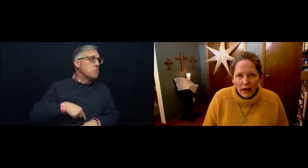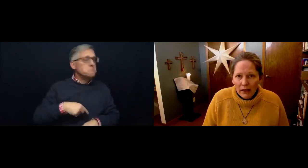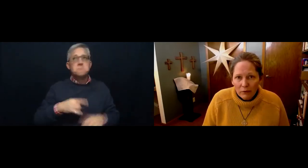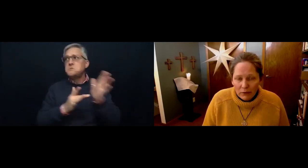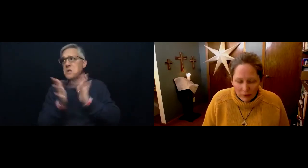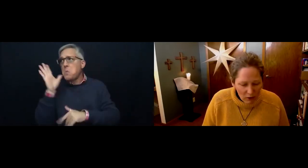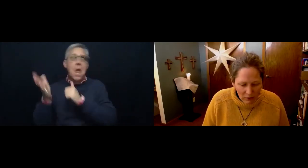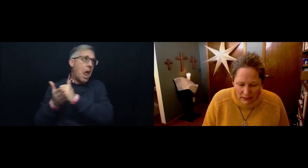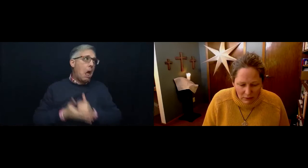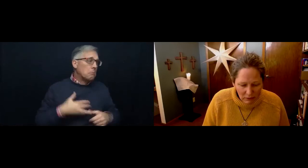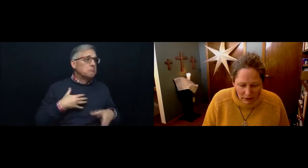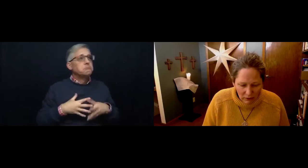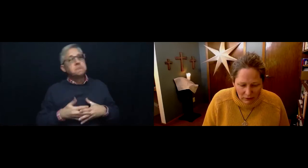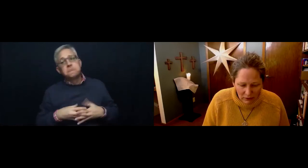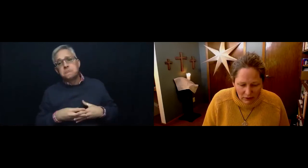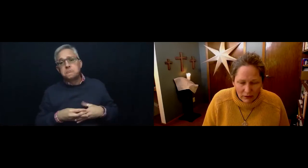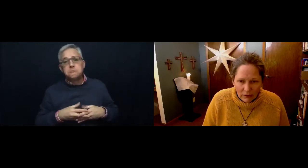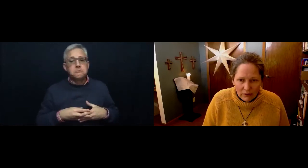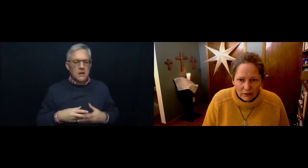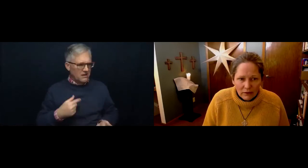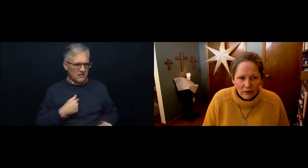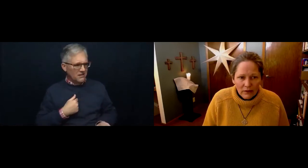But I won't always be with you.